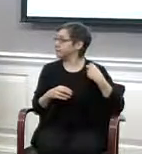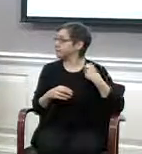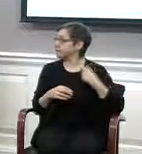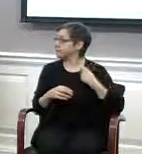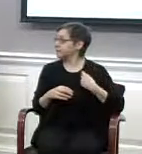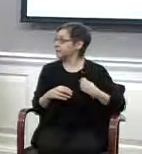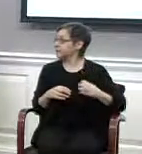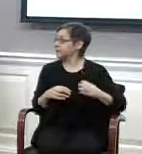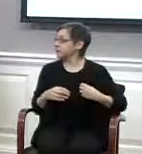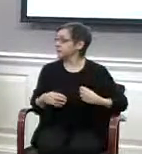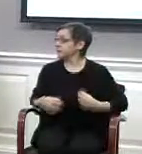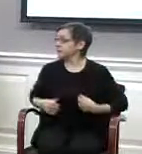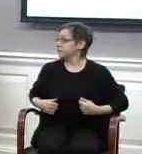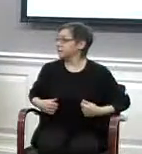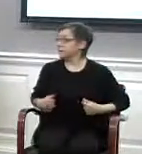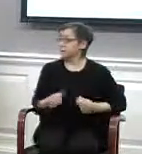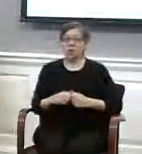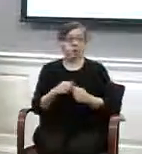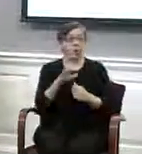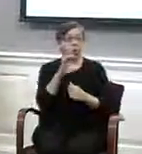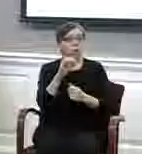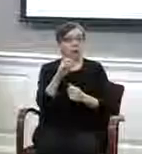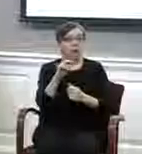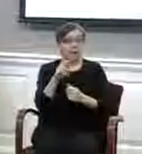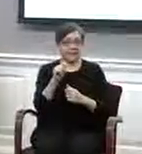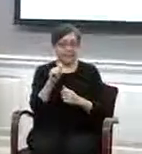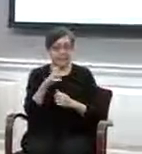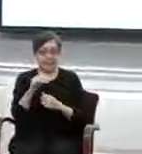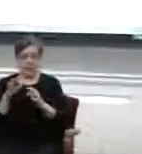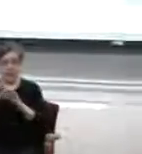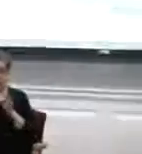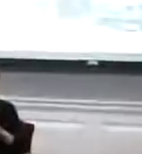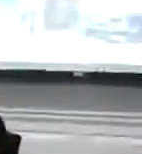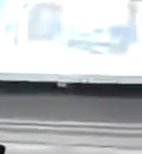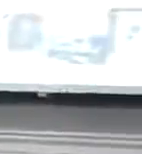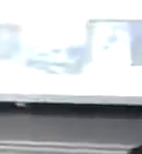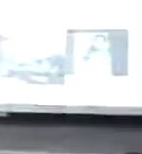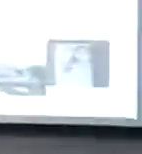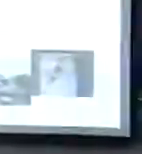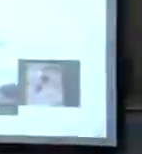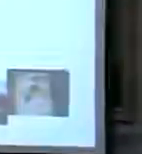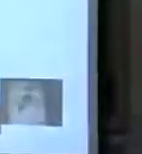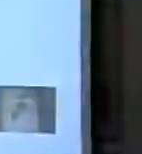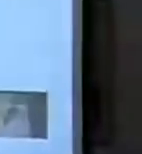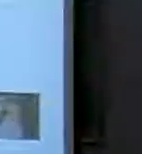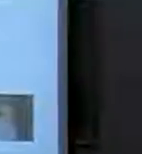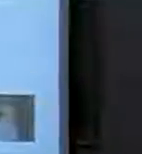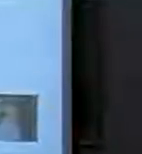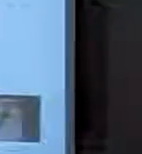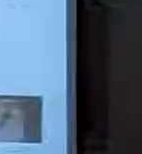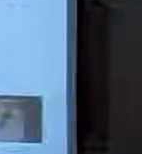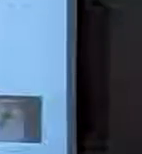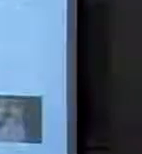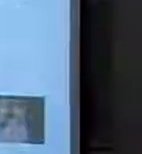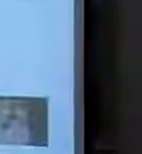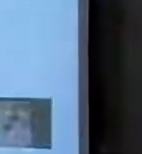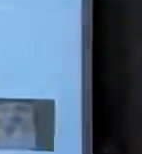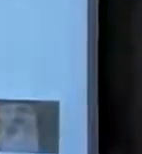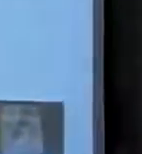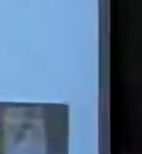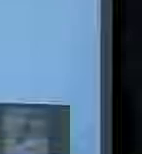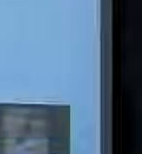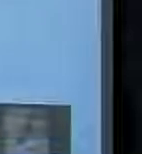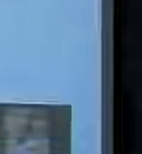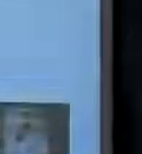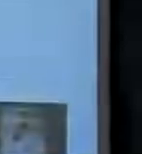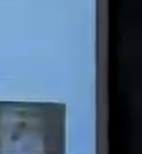while content and form of human rights education, the related community activism and skill development points to a dynamic community empowerment model, I